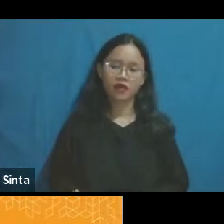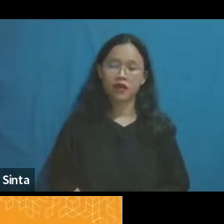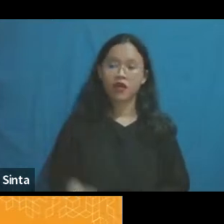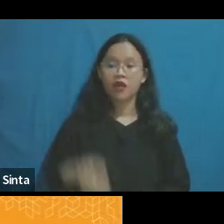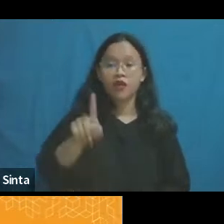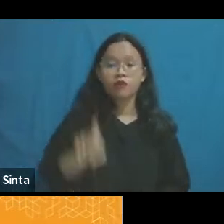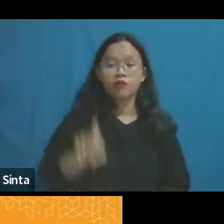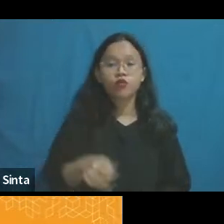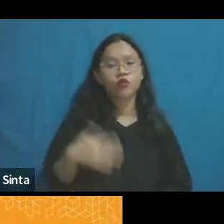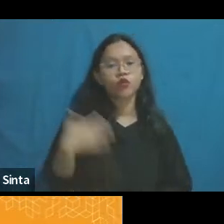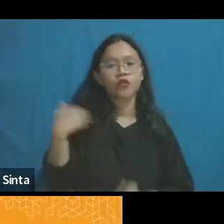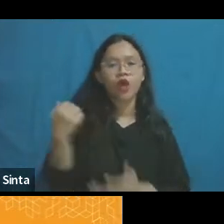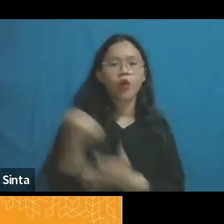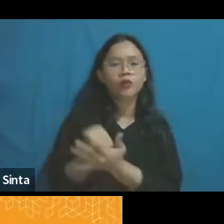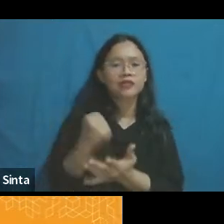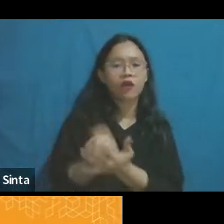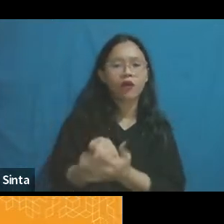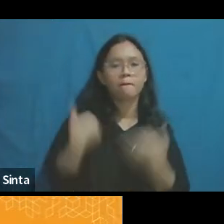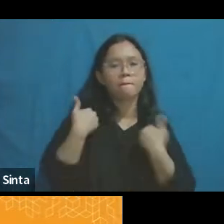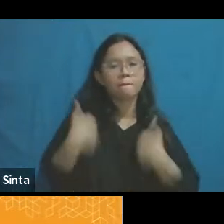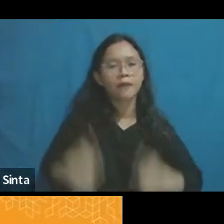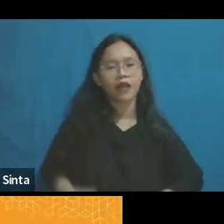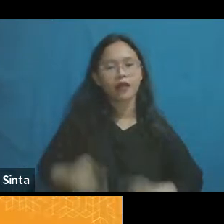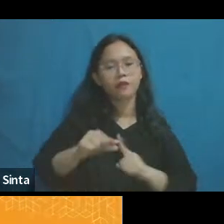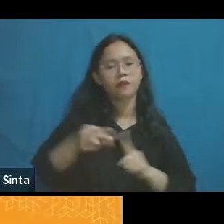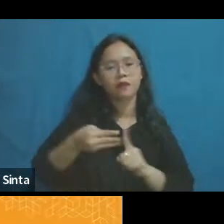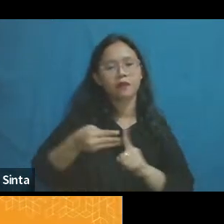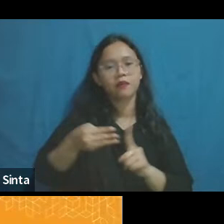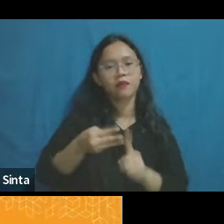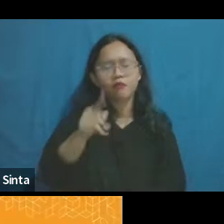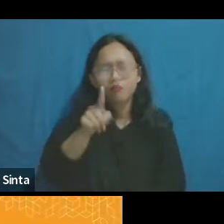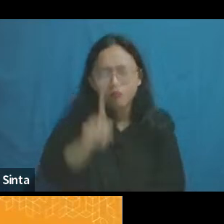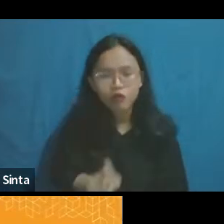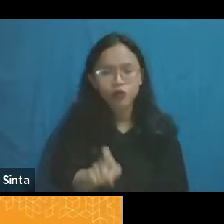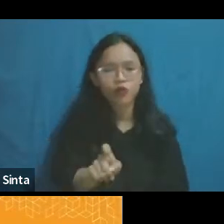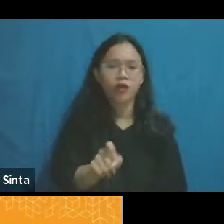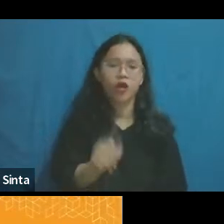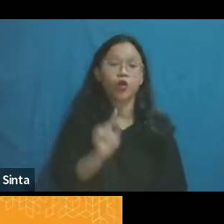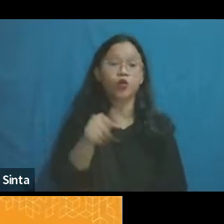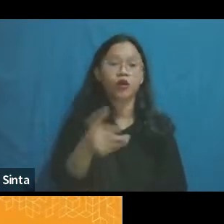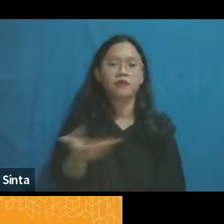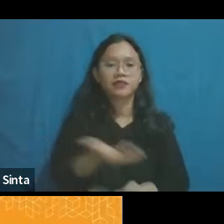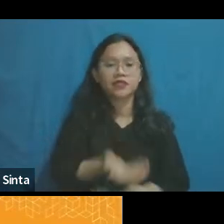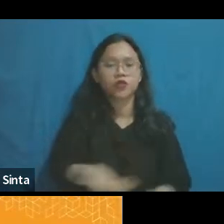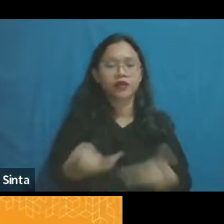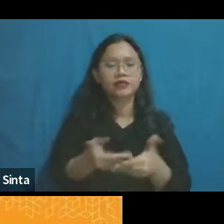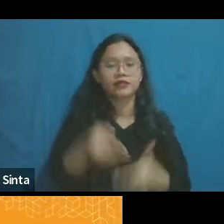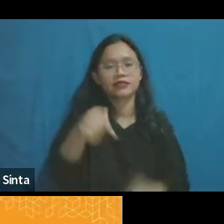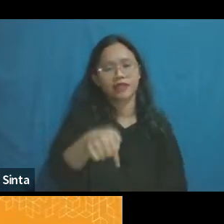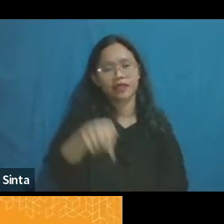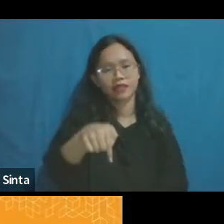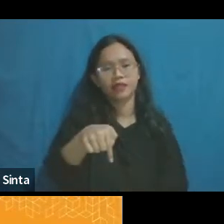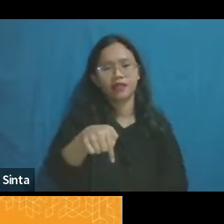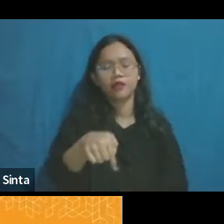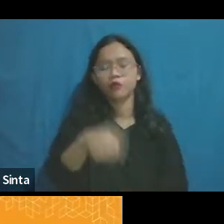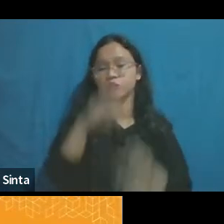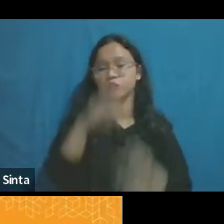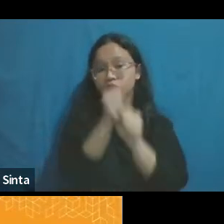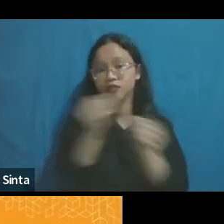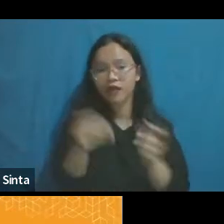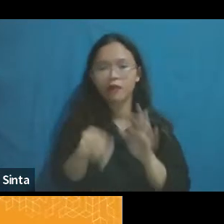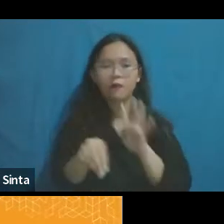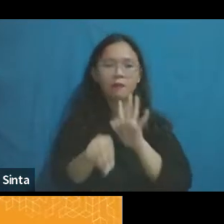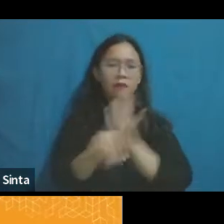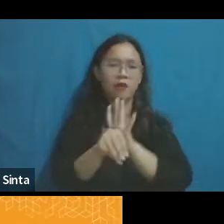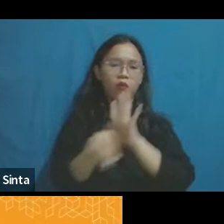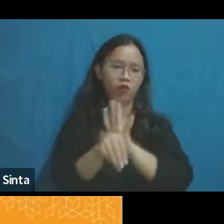our humanitarian crisis that is happening in all over, across West Papua right now,